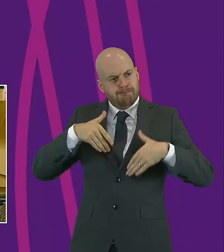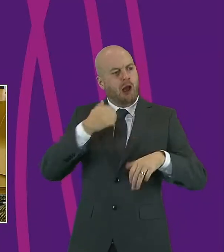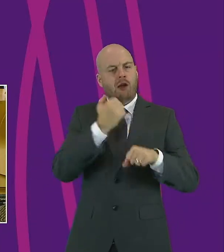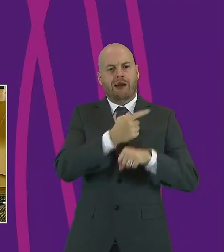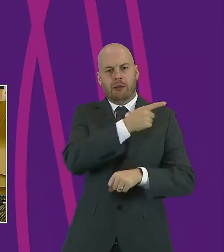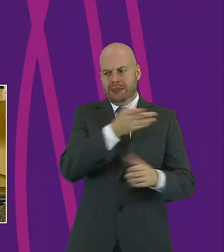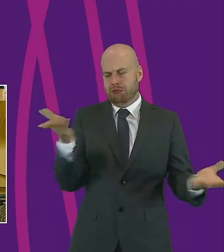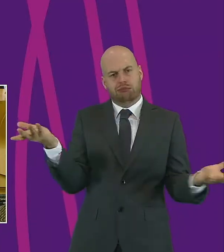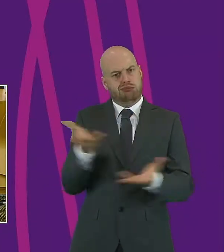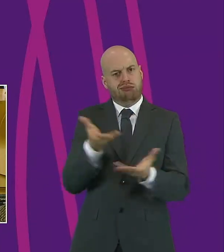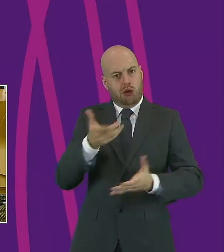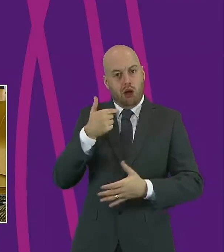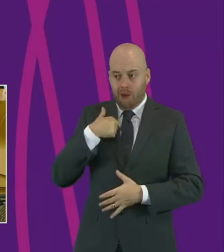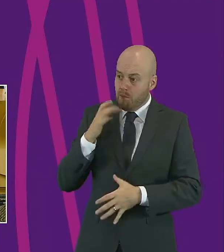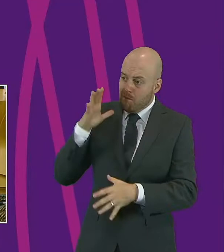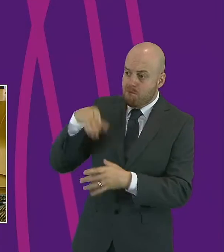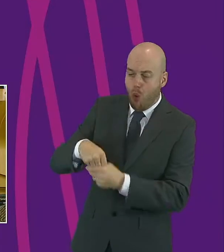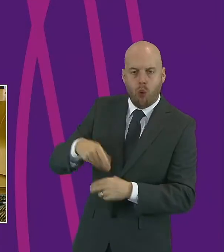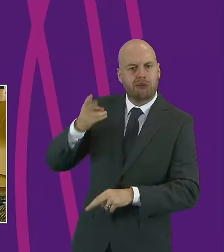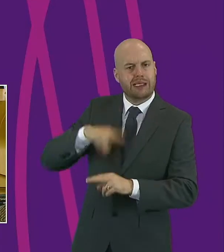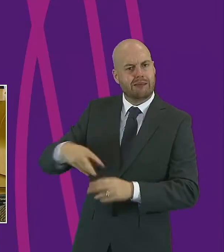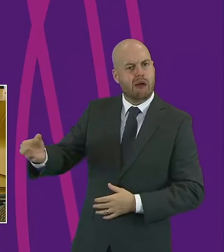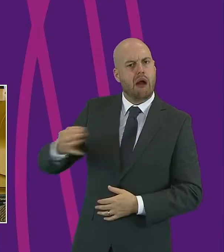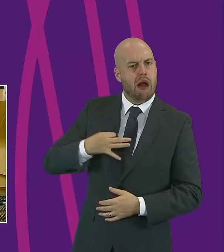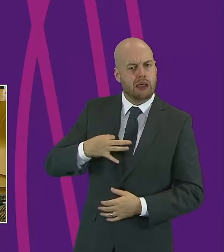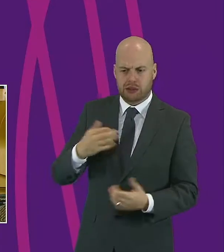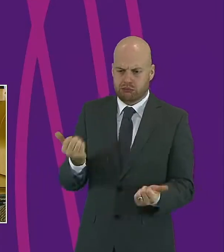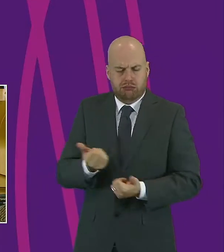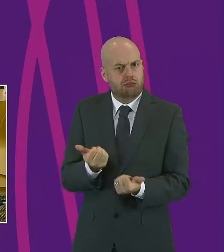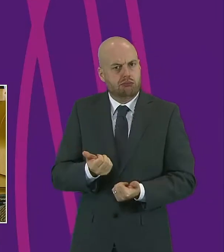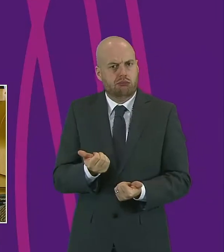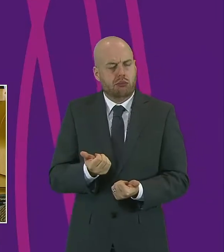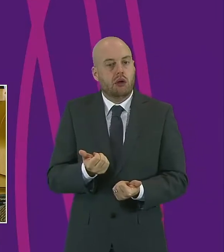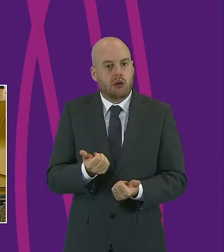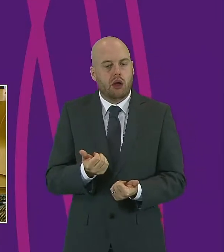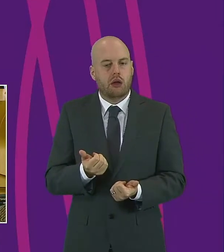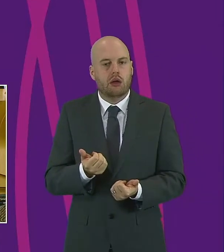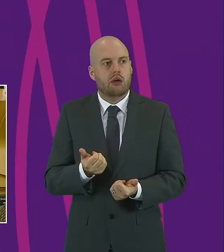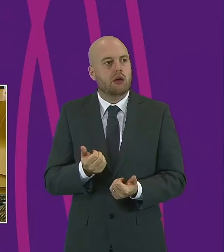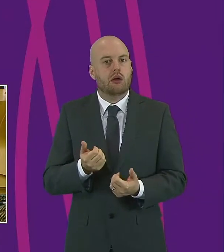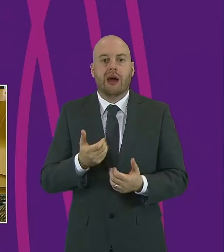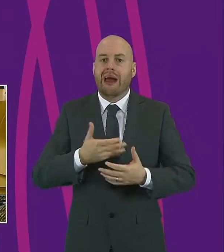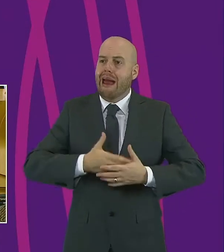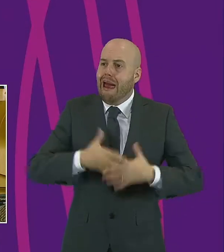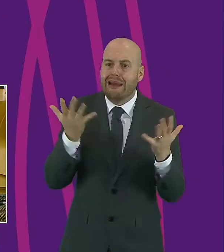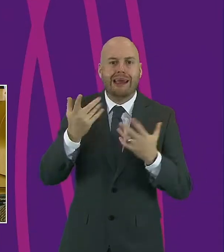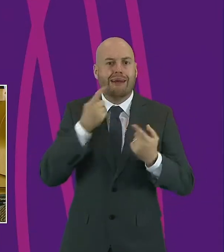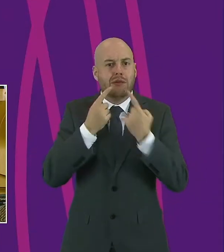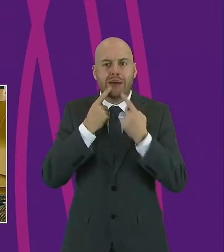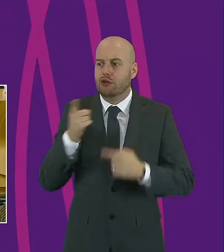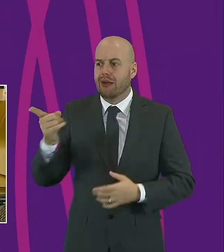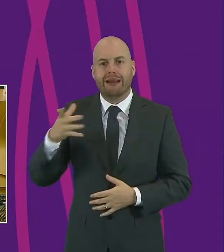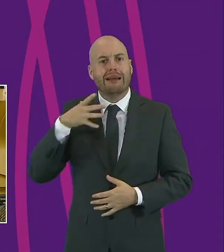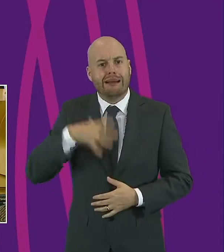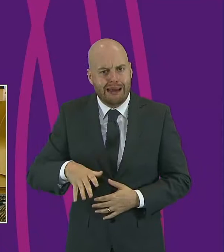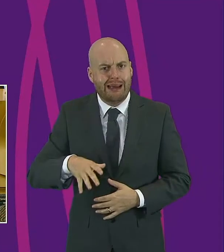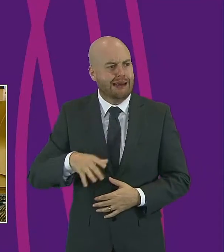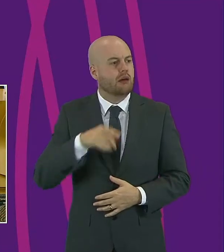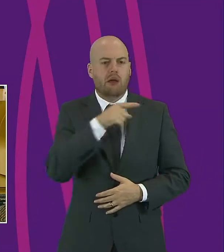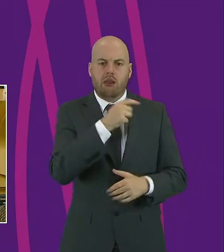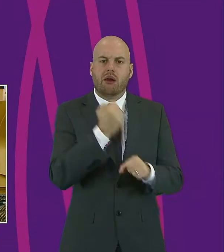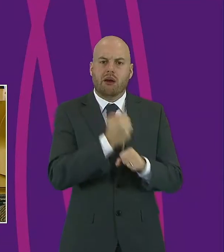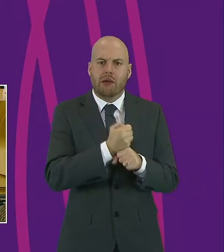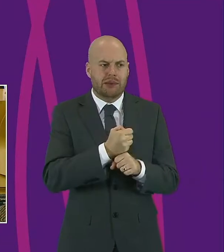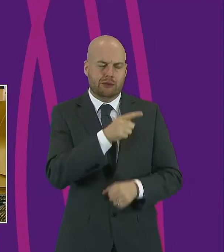the government operates under, make available the maximum amount of information that it can to the committee. I